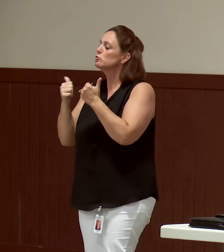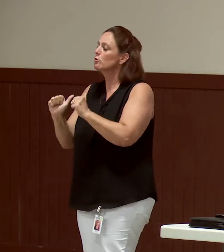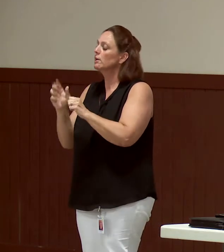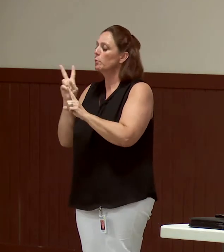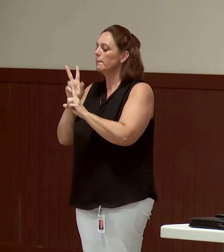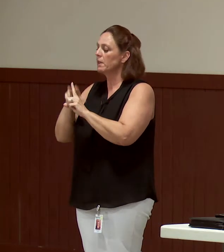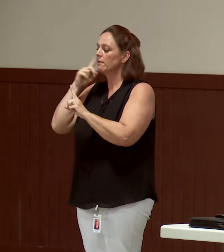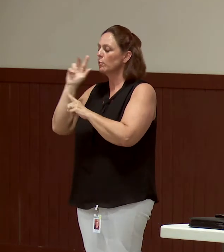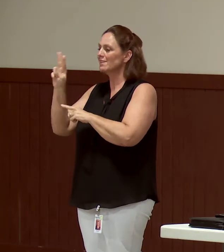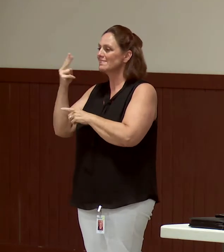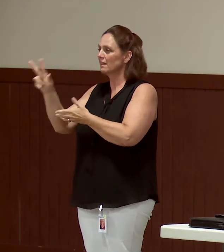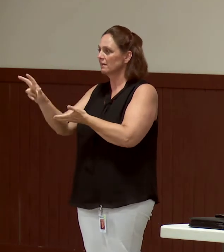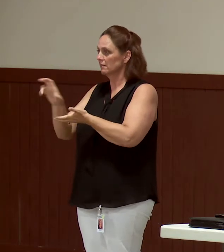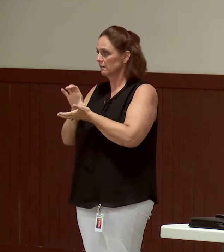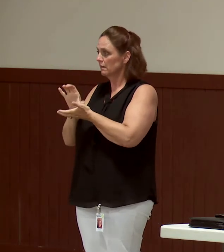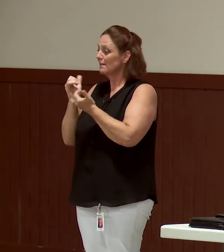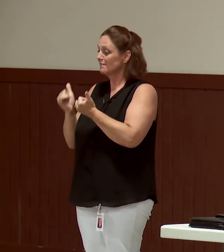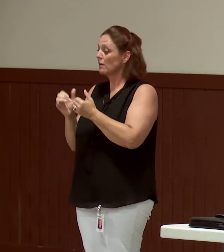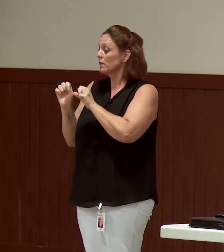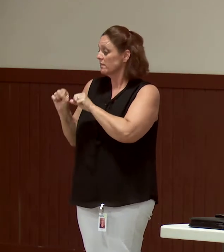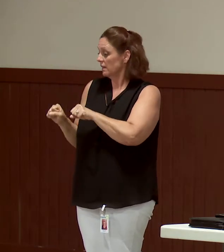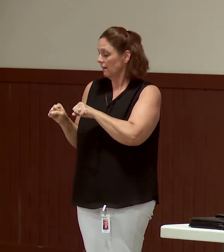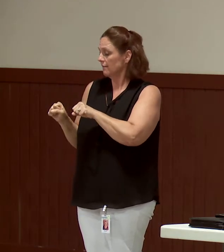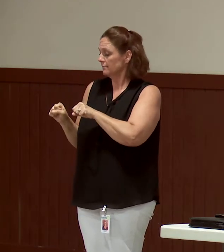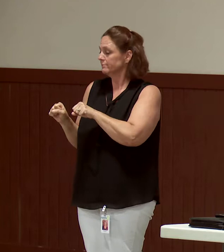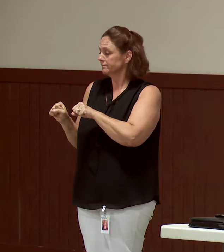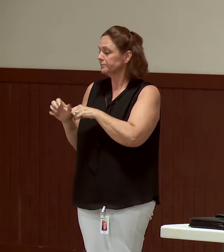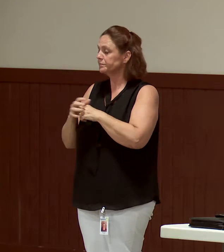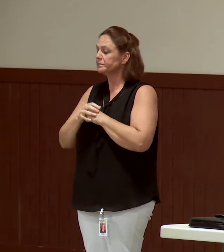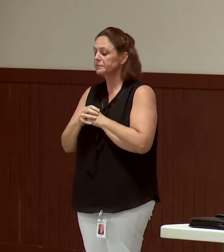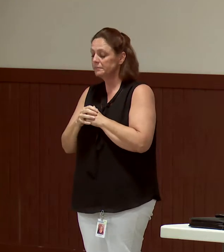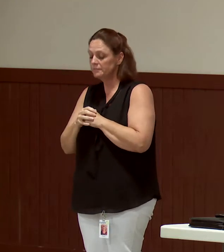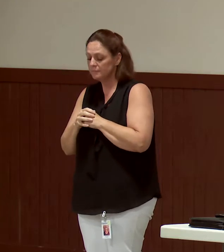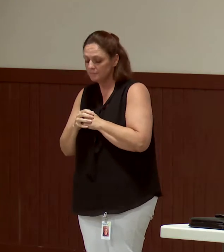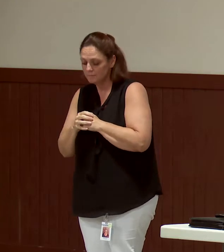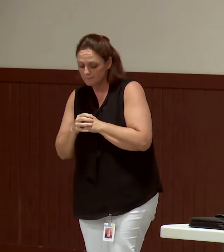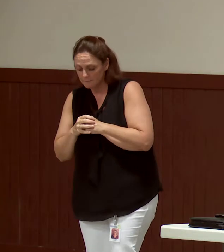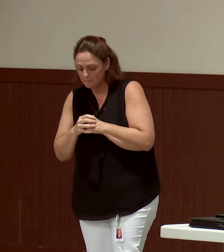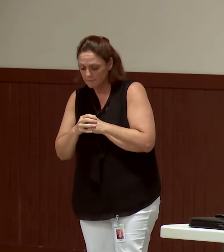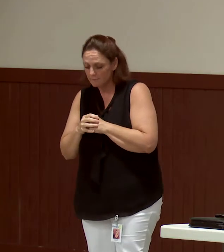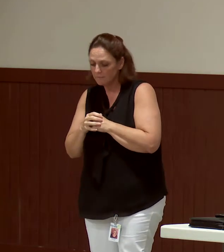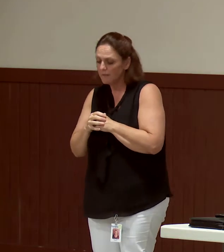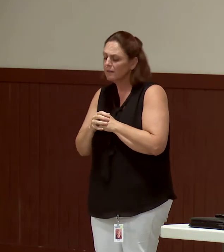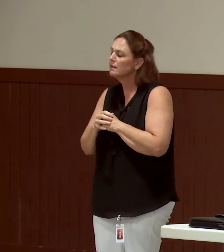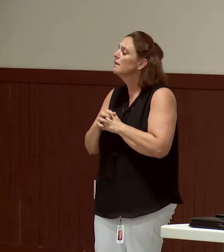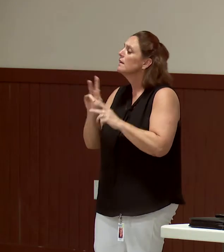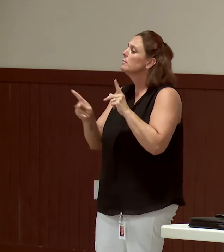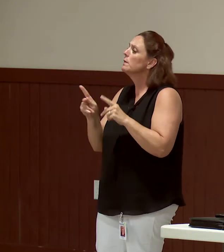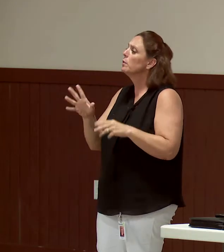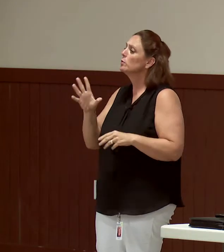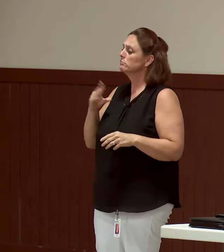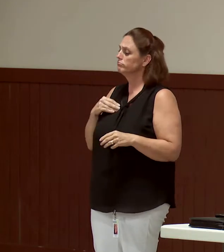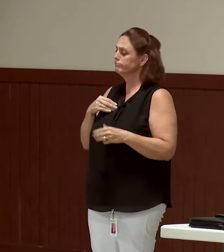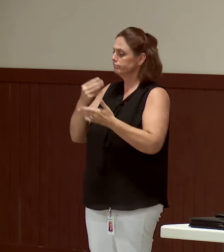applicants into our program now that they're eligible for only ERA 2. Eligible participants can receive up to 18 months of